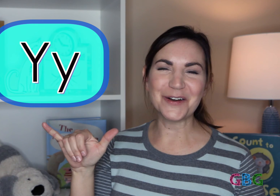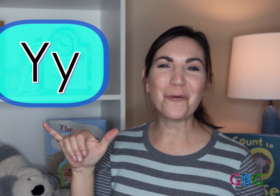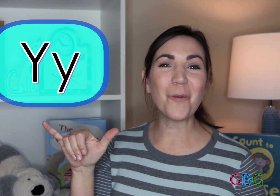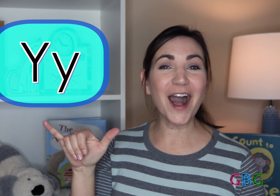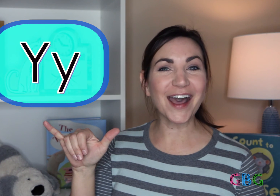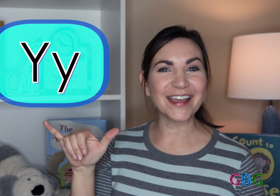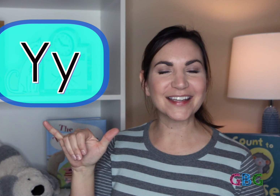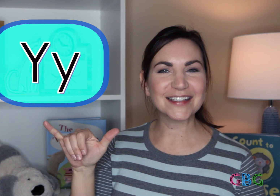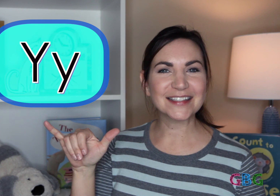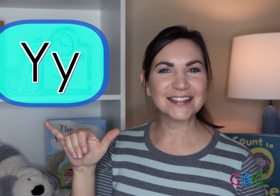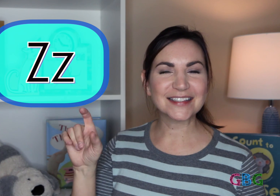Y,